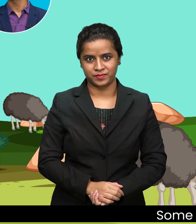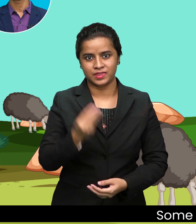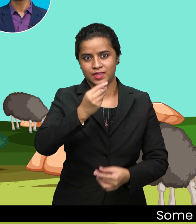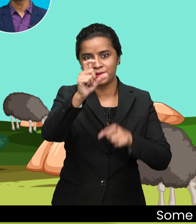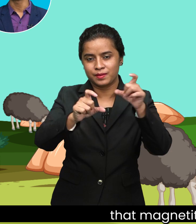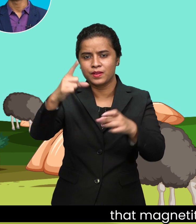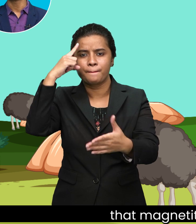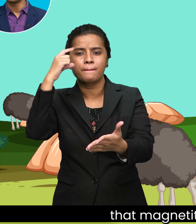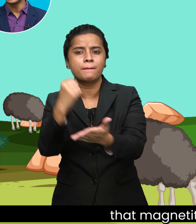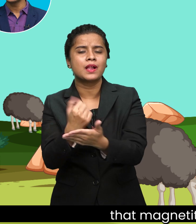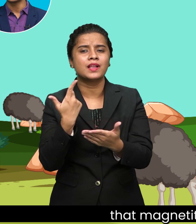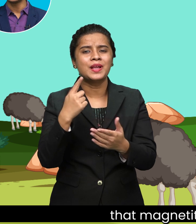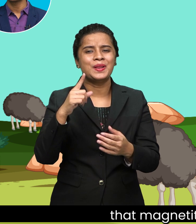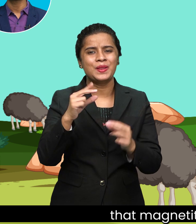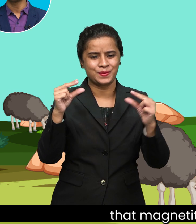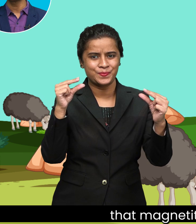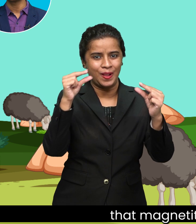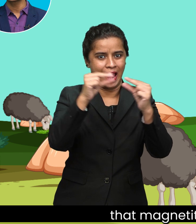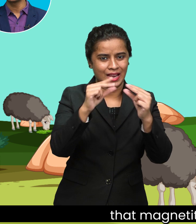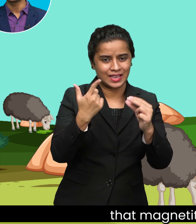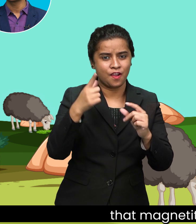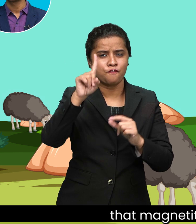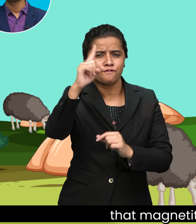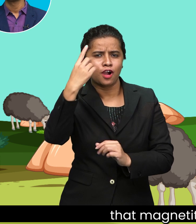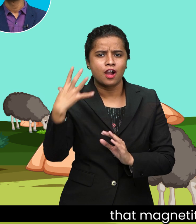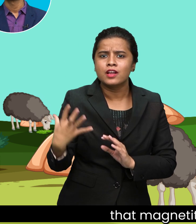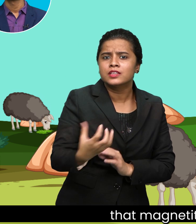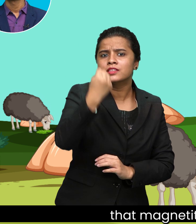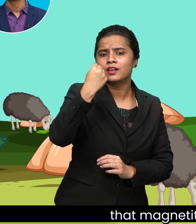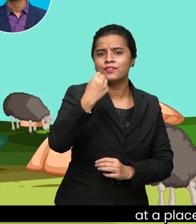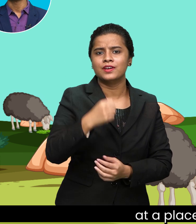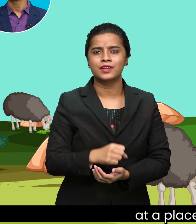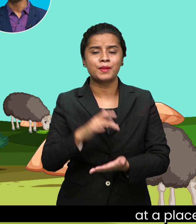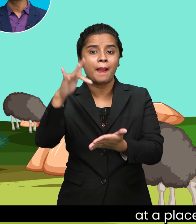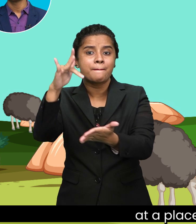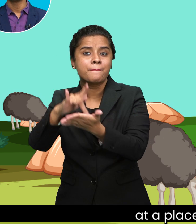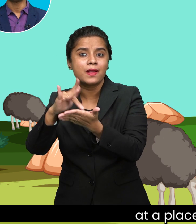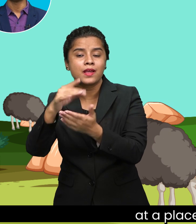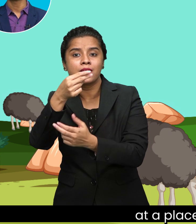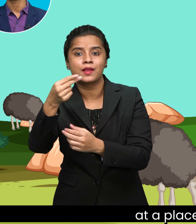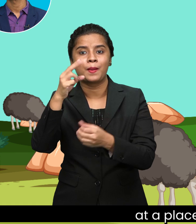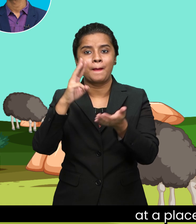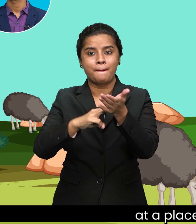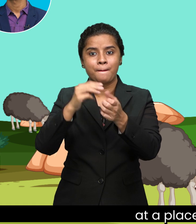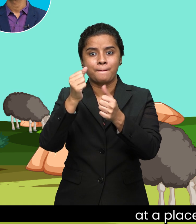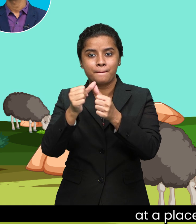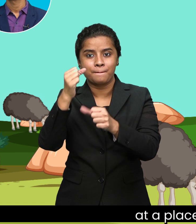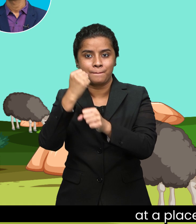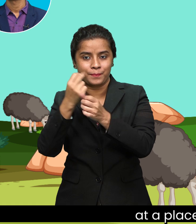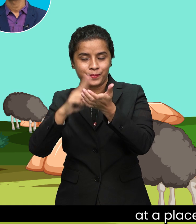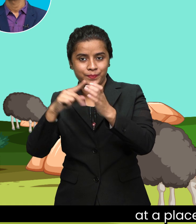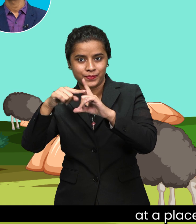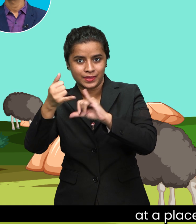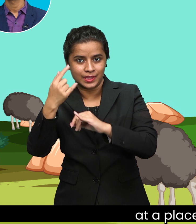Some people believe that magnetite was first discovered at a place called Magnesia.